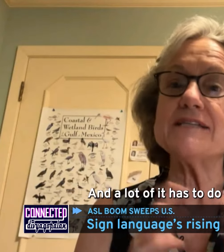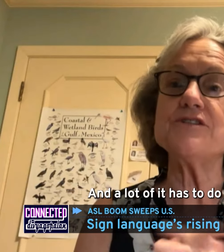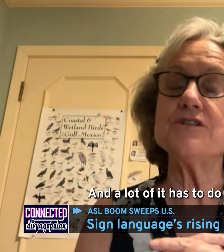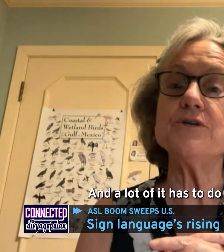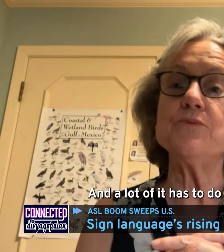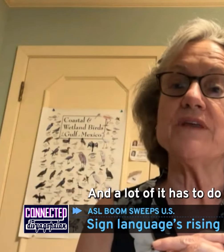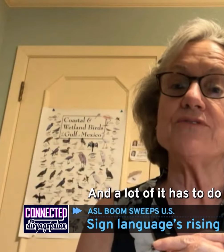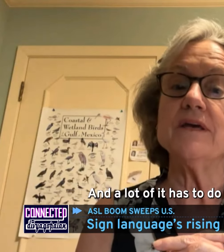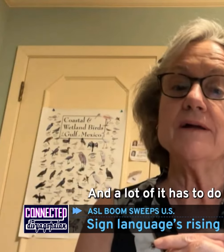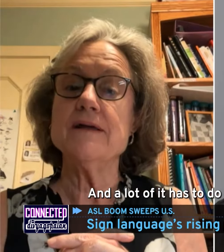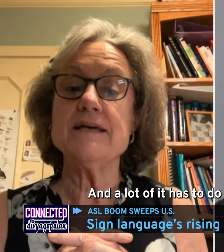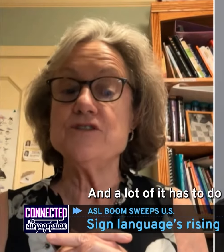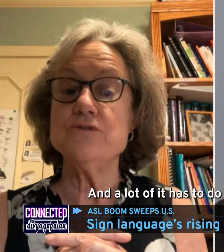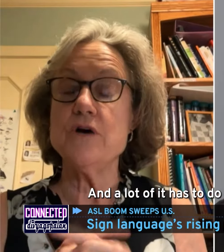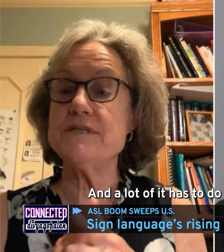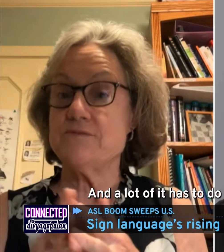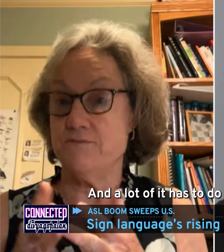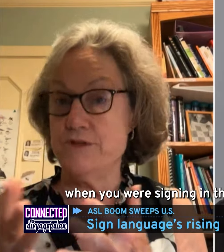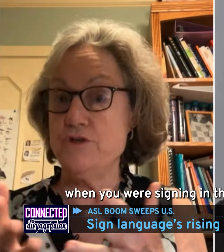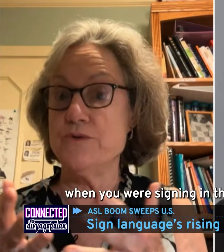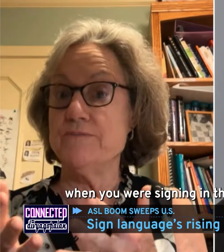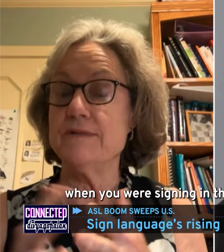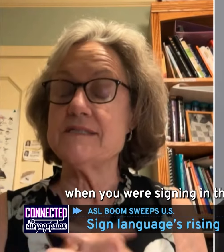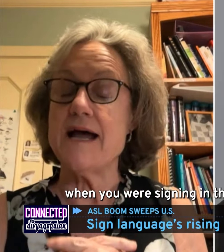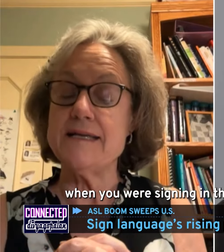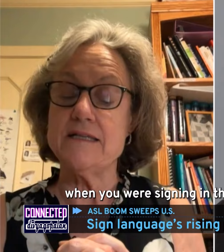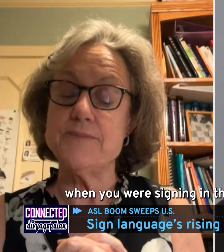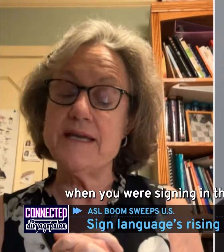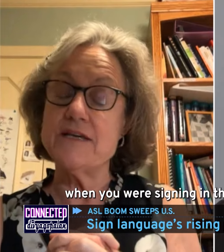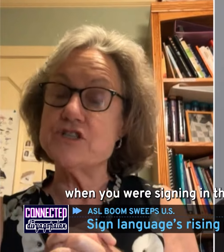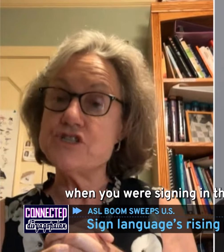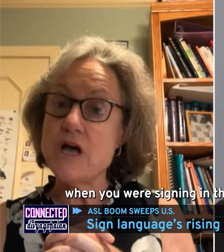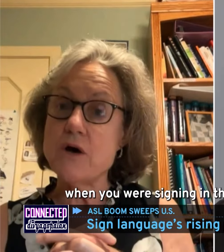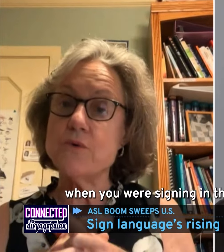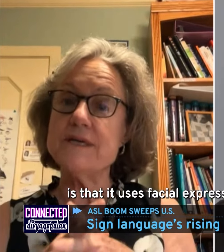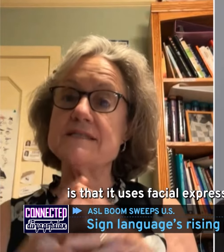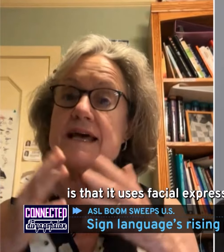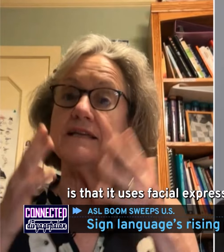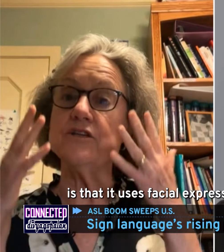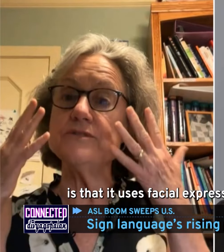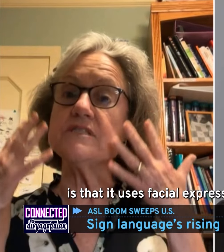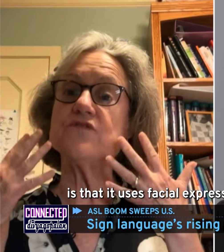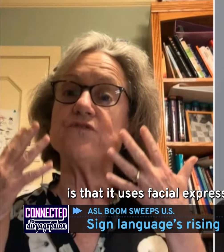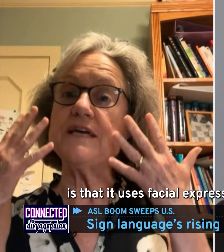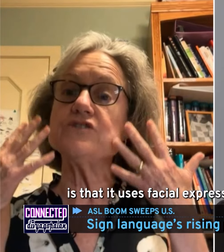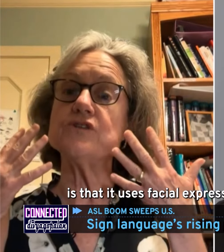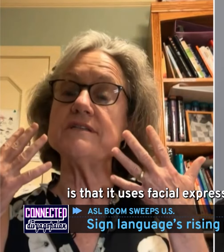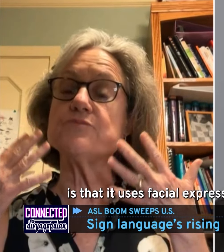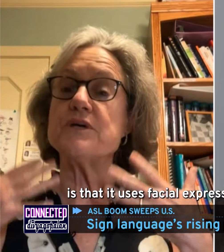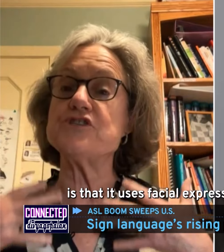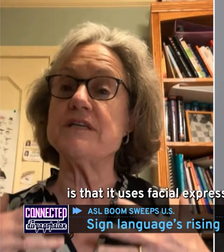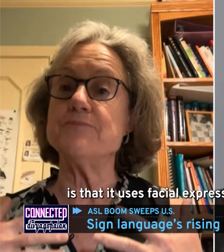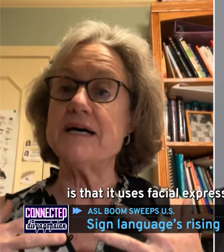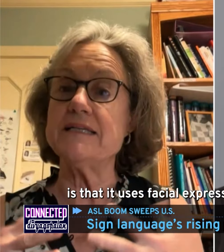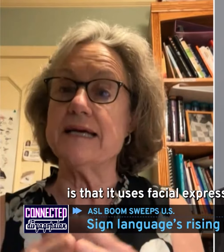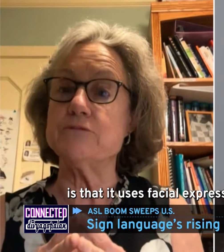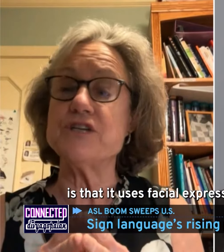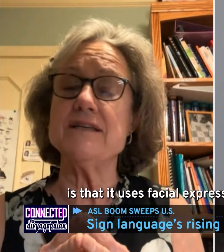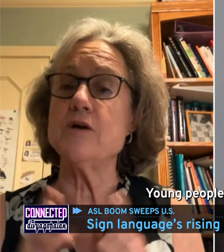to do with, as you noticed when you were signing in the beginning of the show, is that it uses facial expression and body language. Young